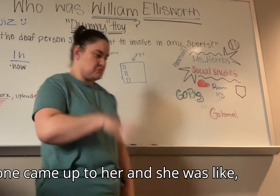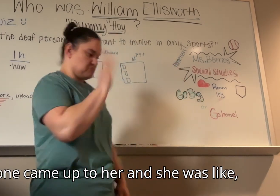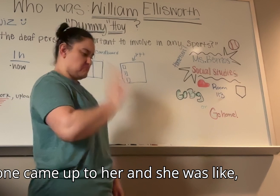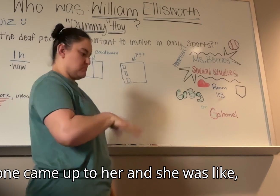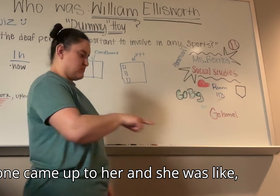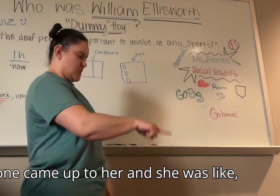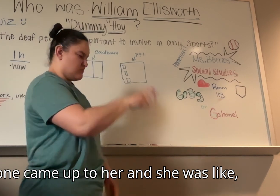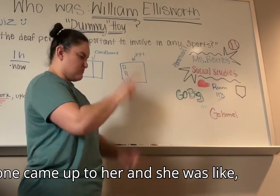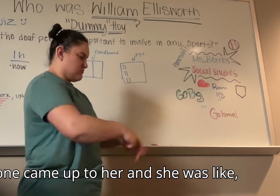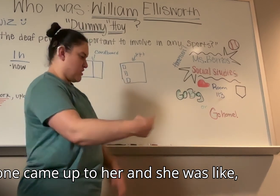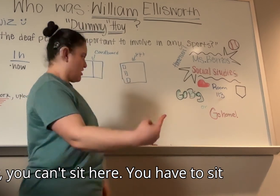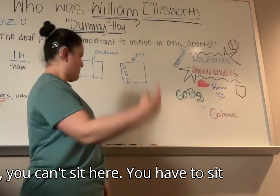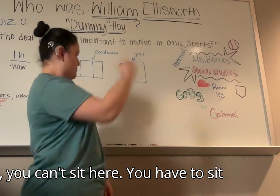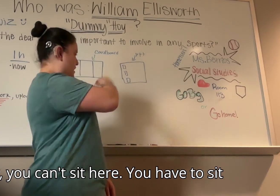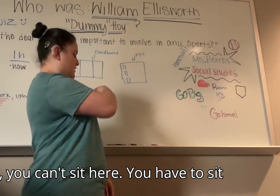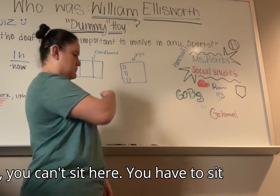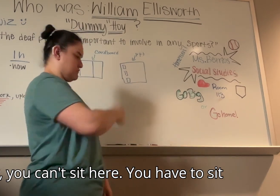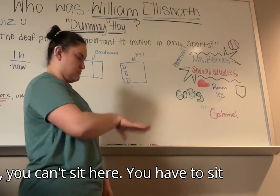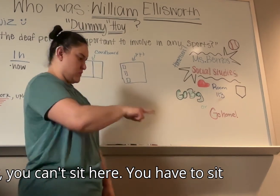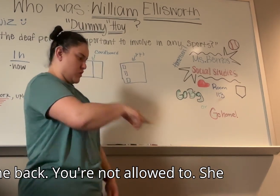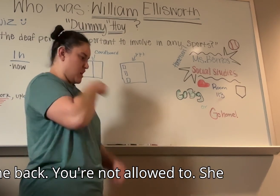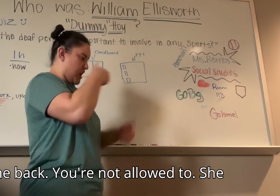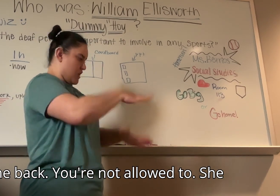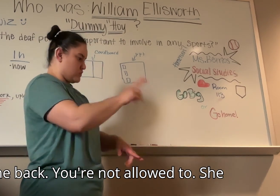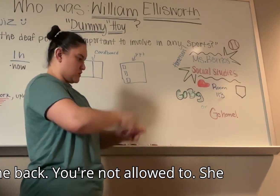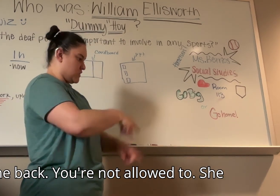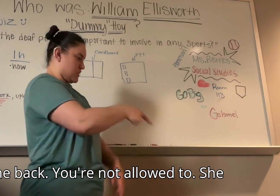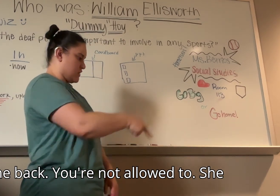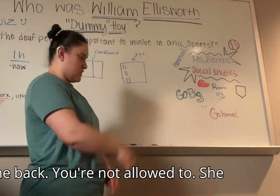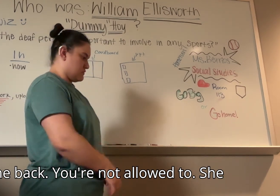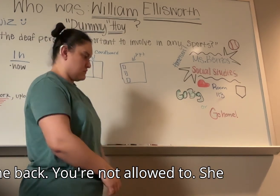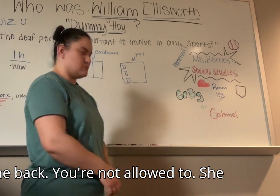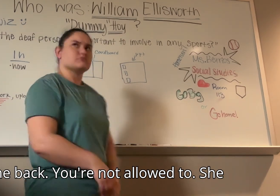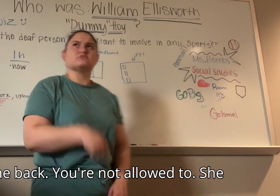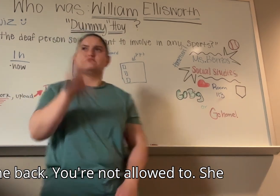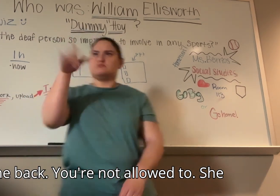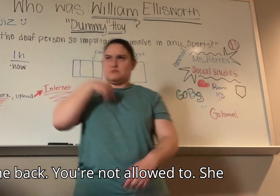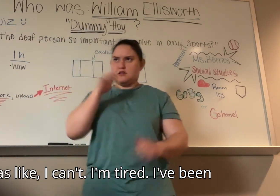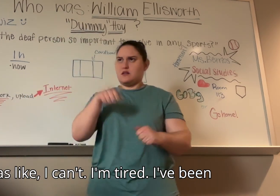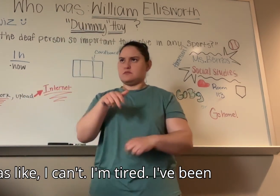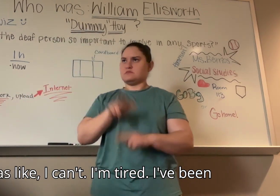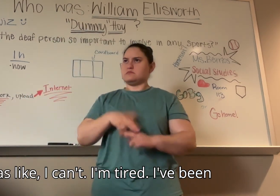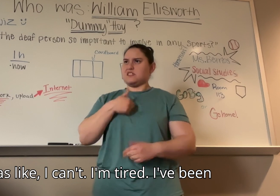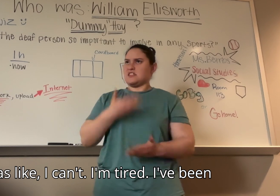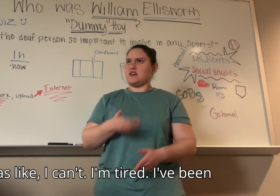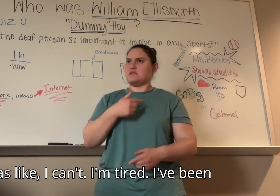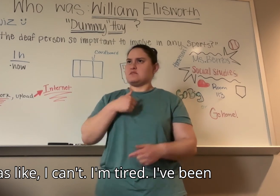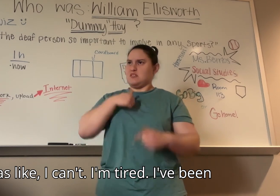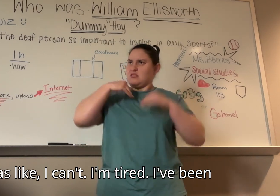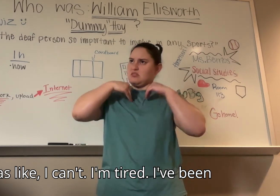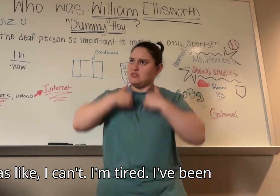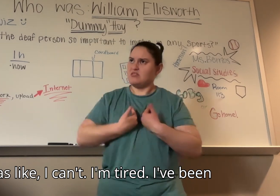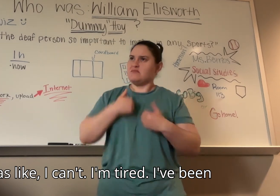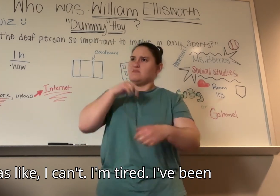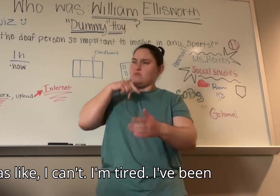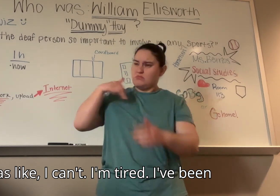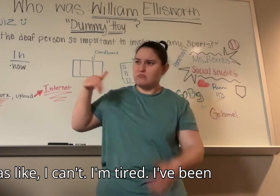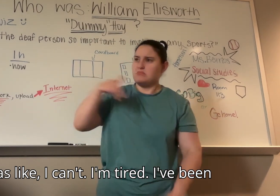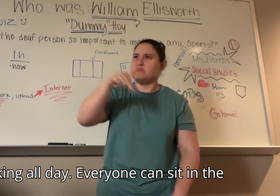Someone came up to her and she was like, hey, you can't sit here. You have to sit in the back. You're not allowed to. She was like, I can. I'm tired. I've been walking